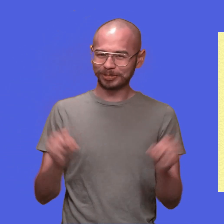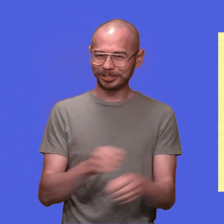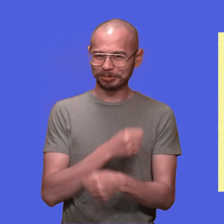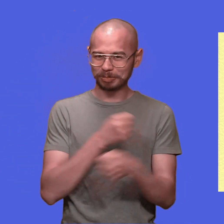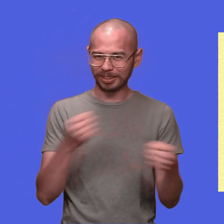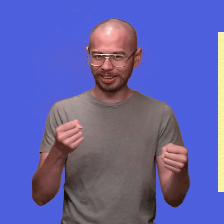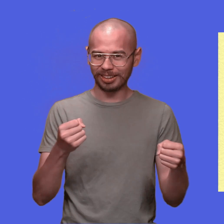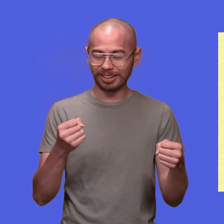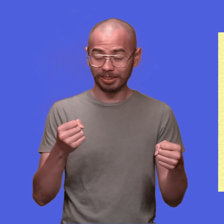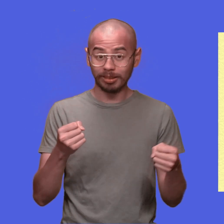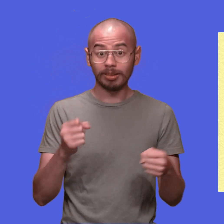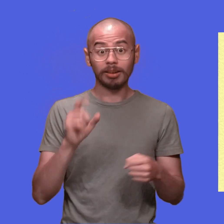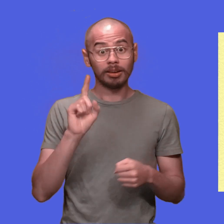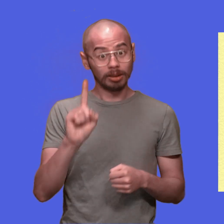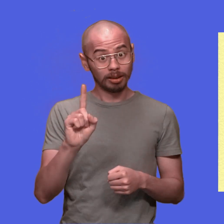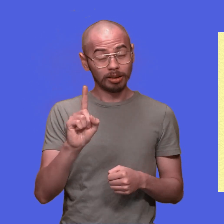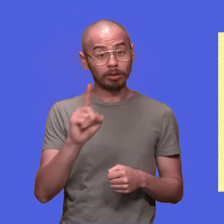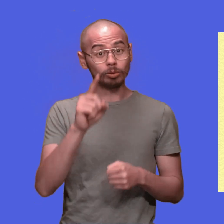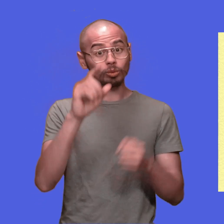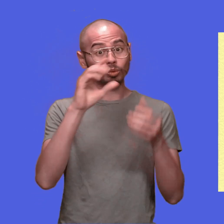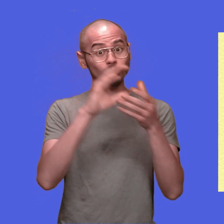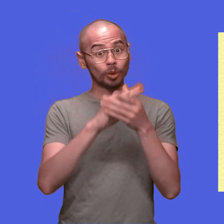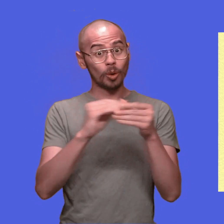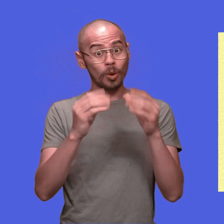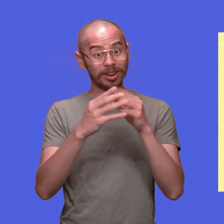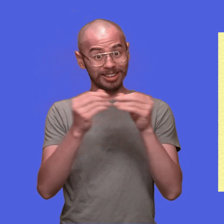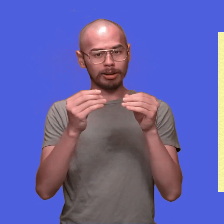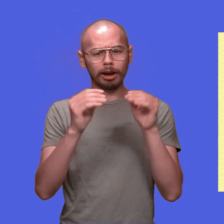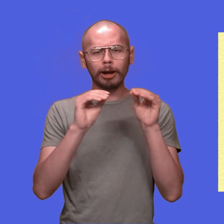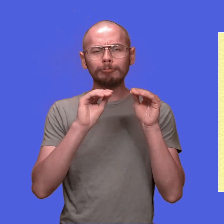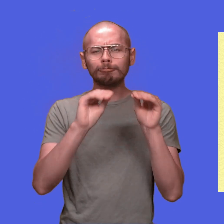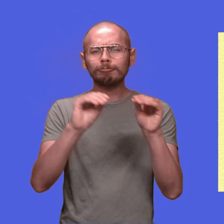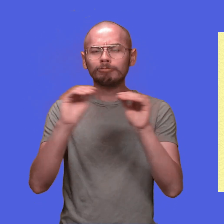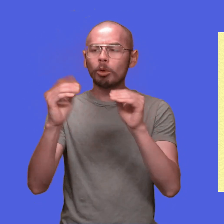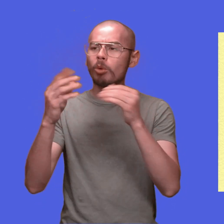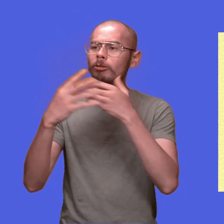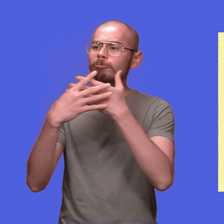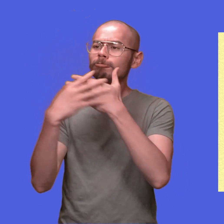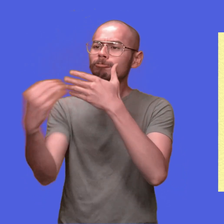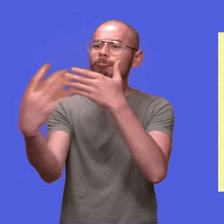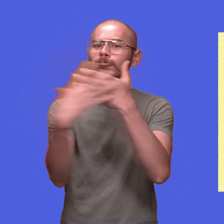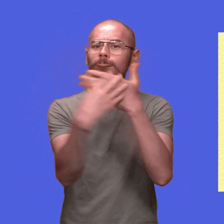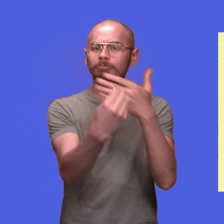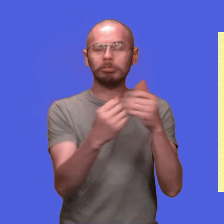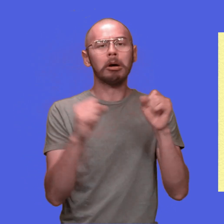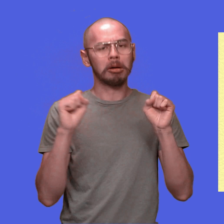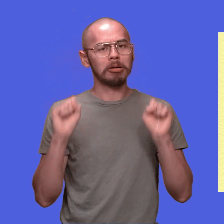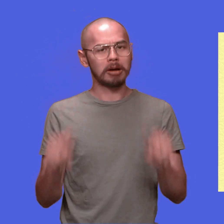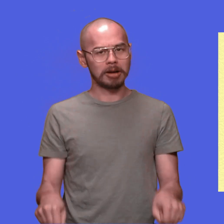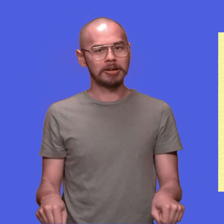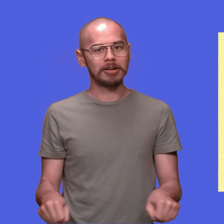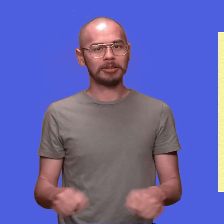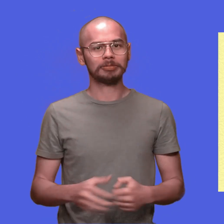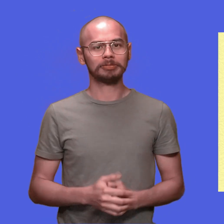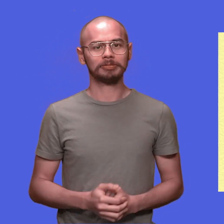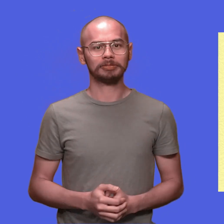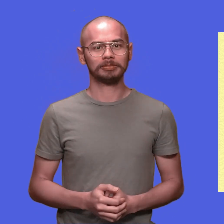online platform or make copies of it. However, the story cannot be edited or modified in any way. The